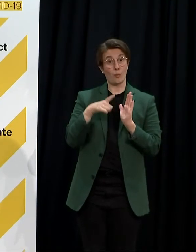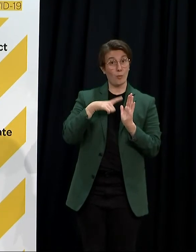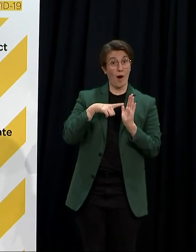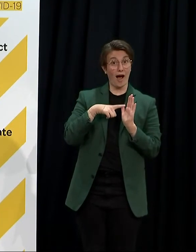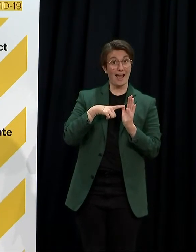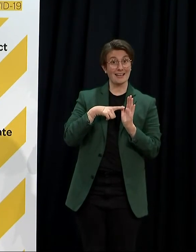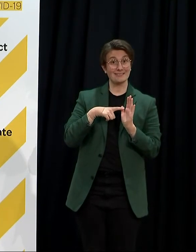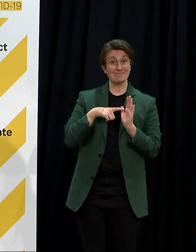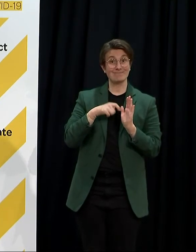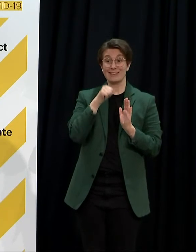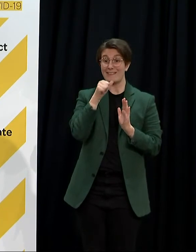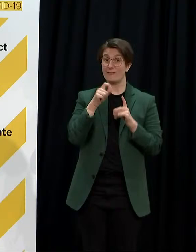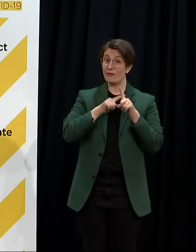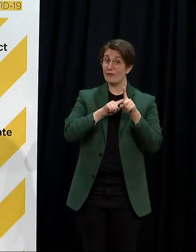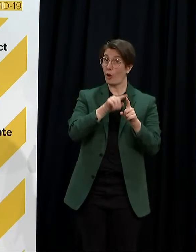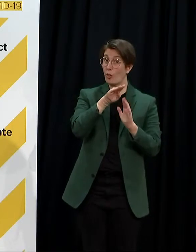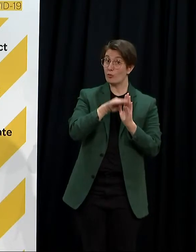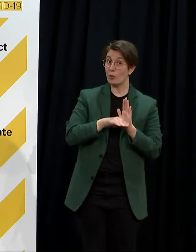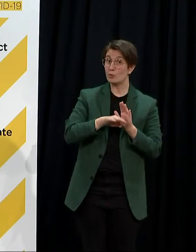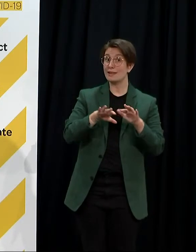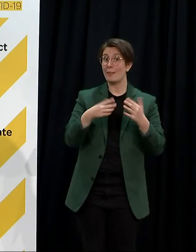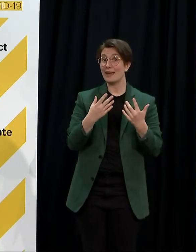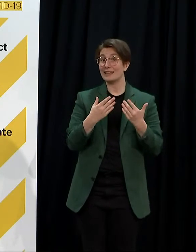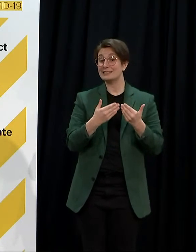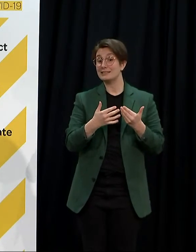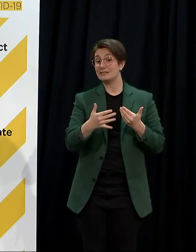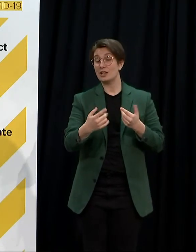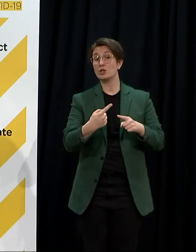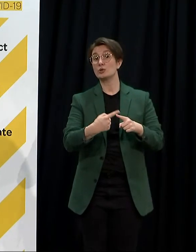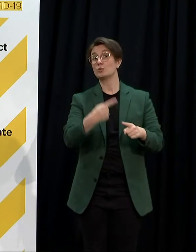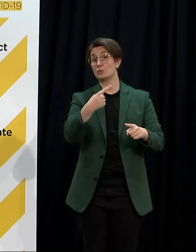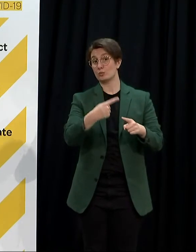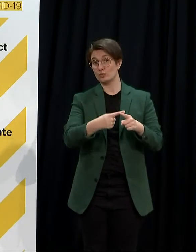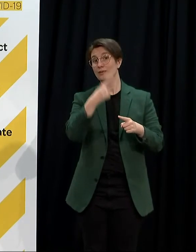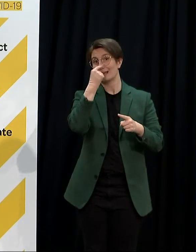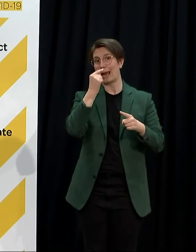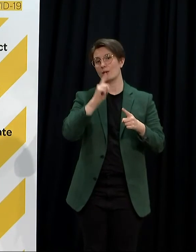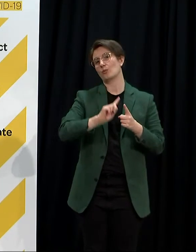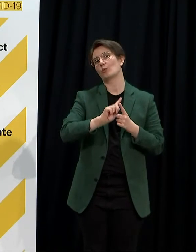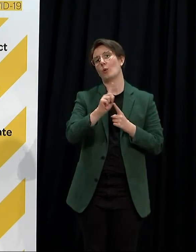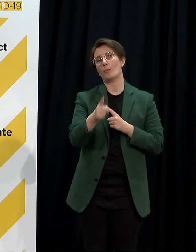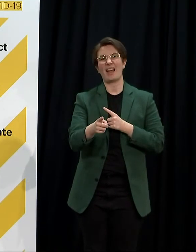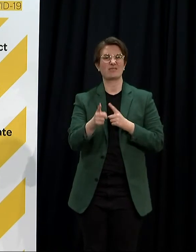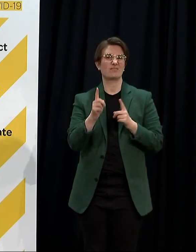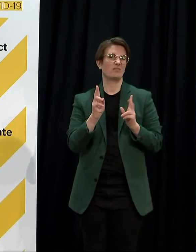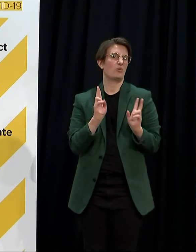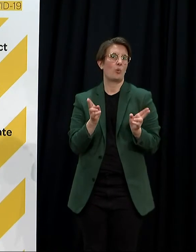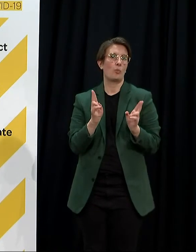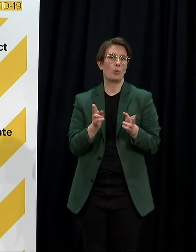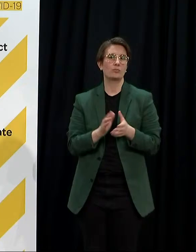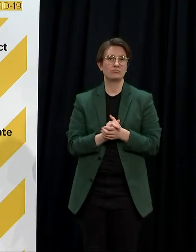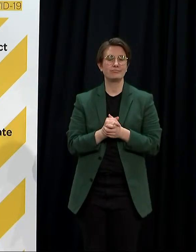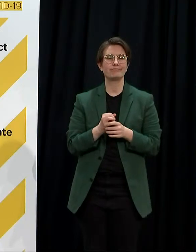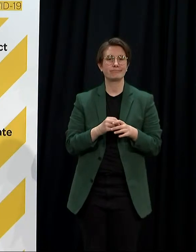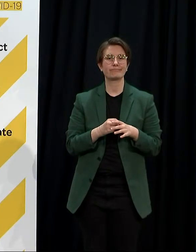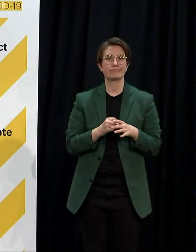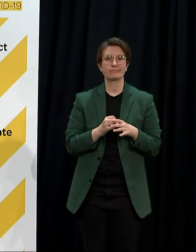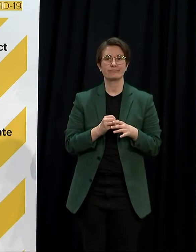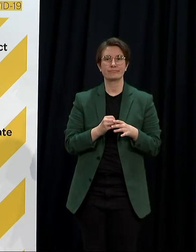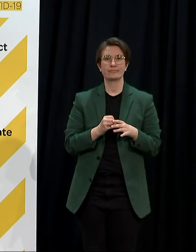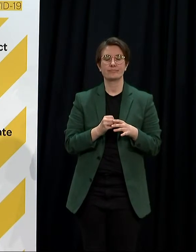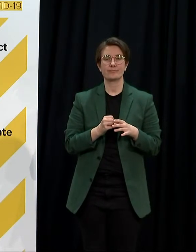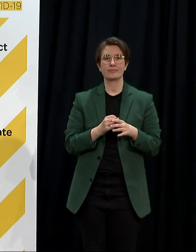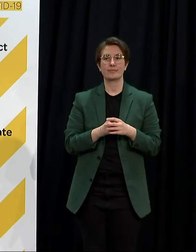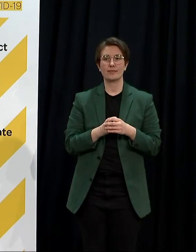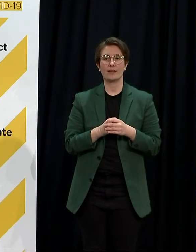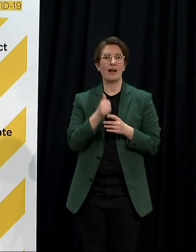again, and that the restrictions are also being used to keep people safe. And I think generally there's really good appreciation of that, but I